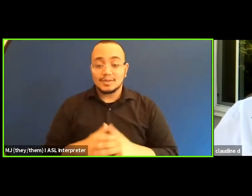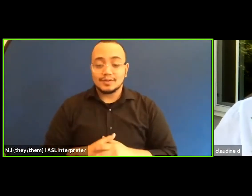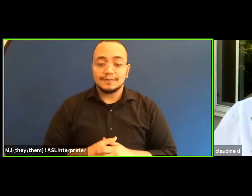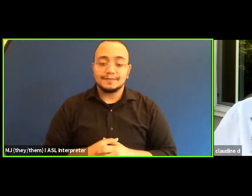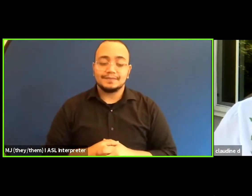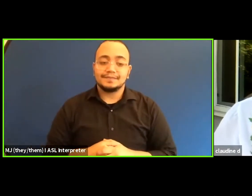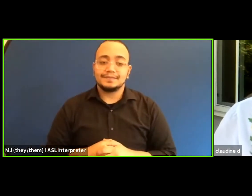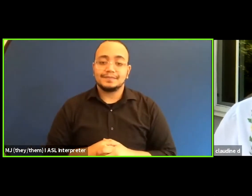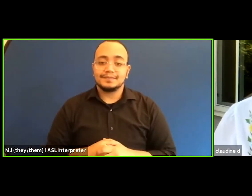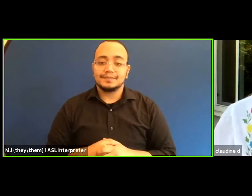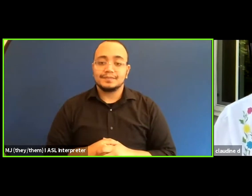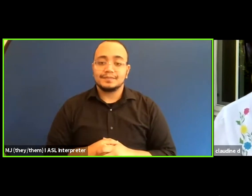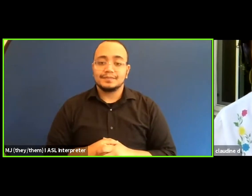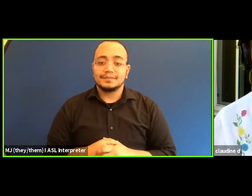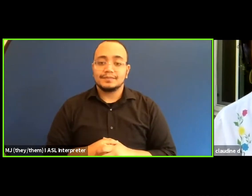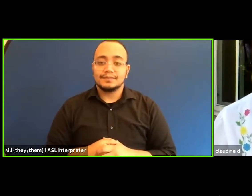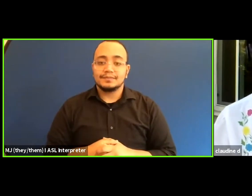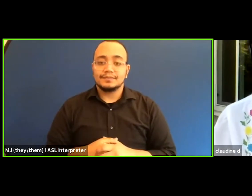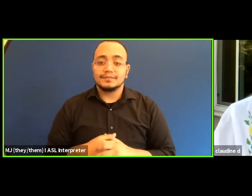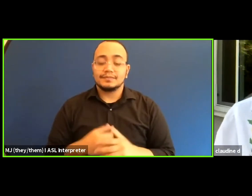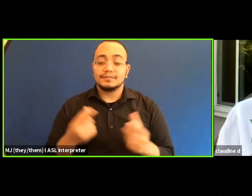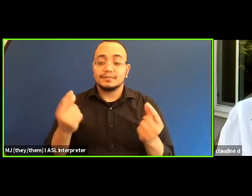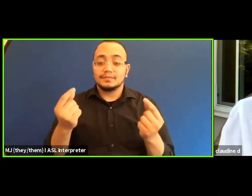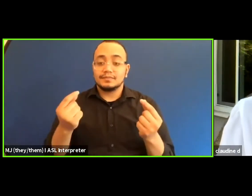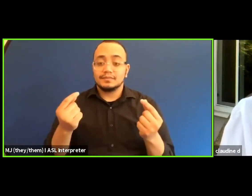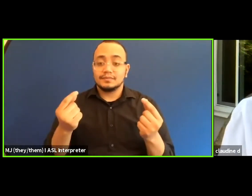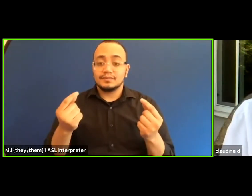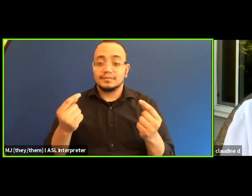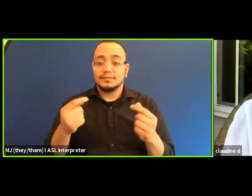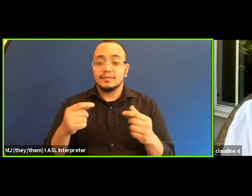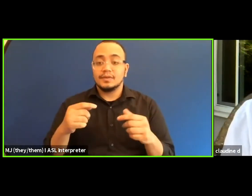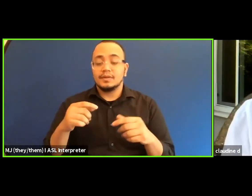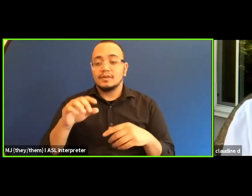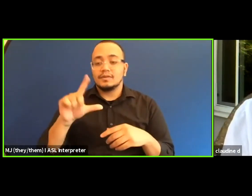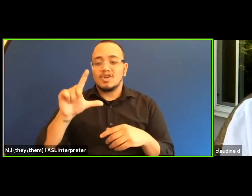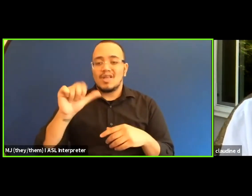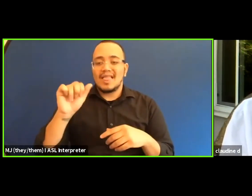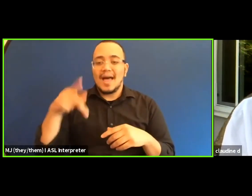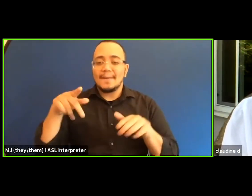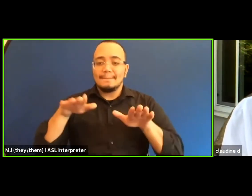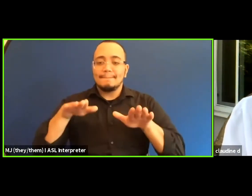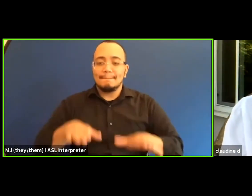And take your hands again, place them back on your body, on your lap.